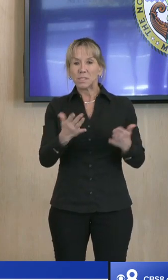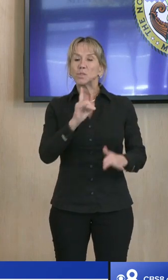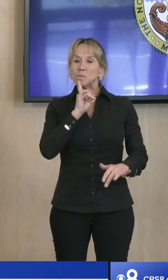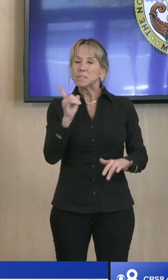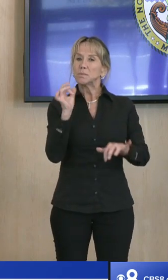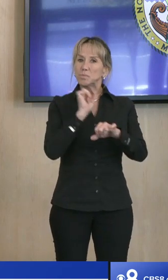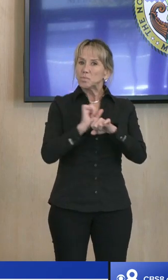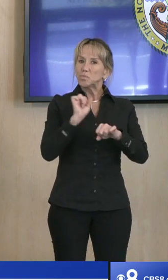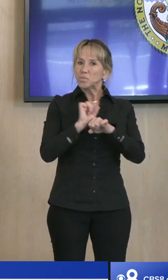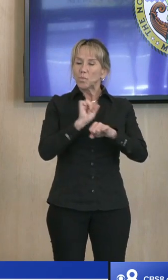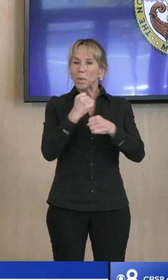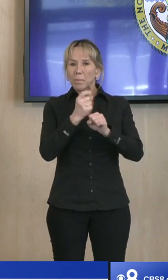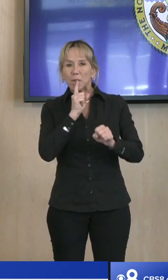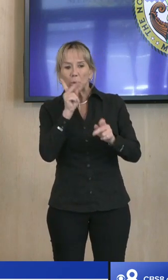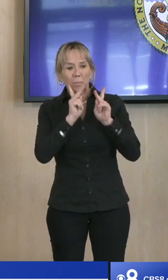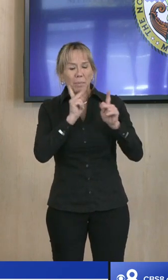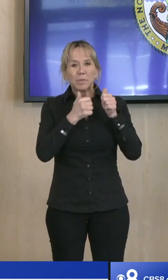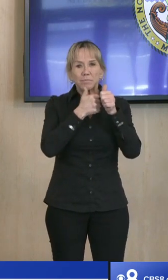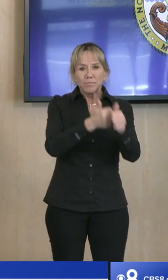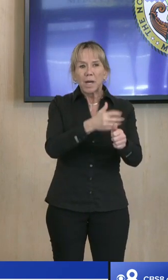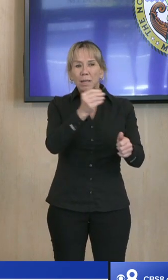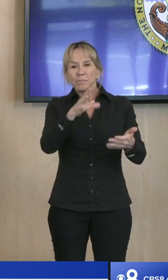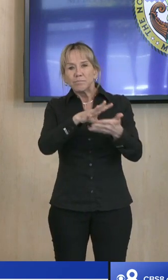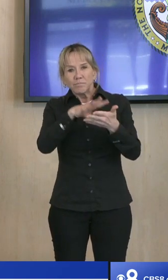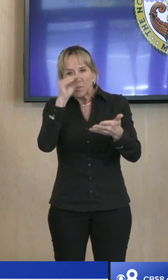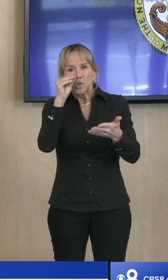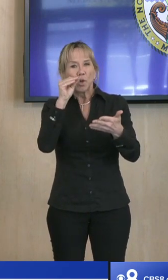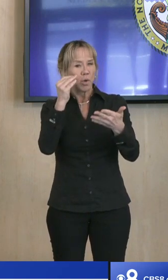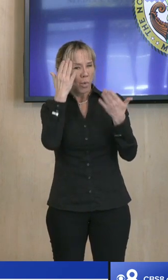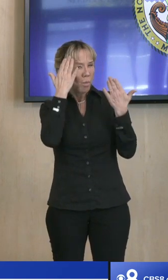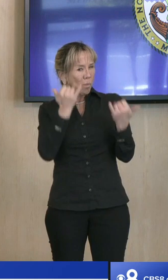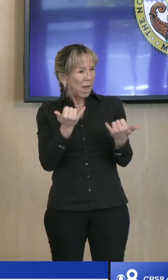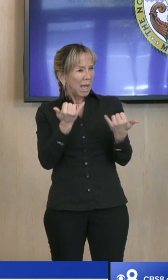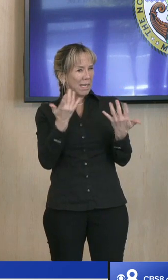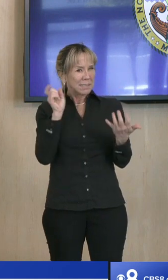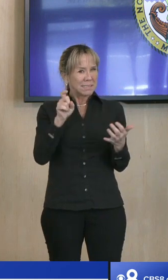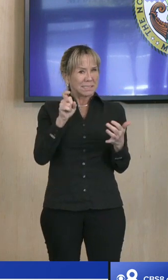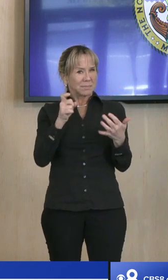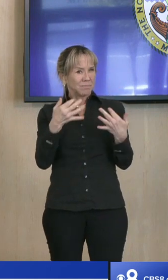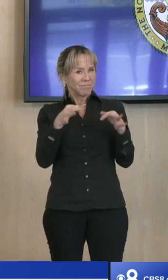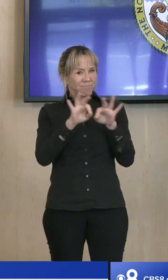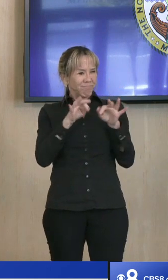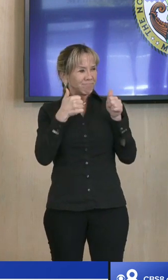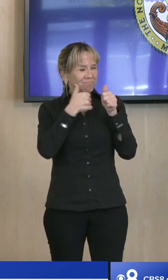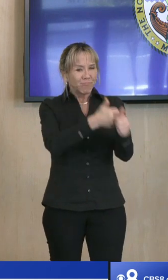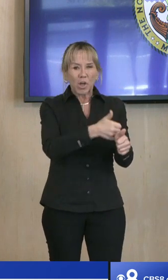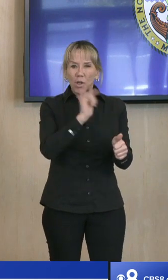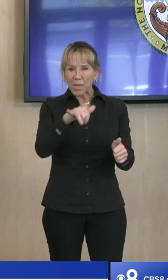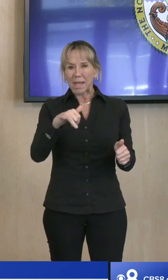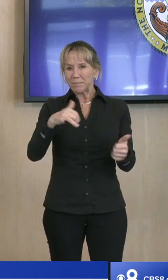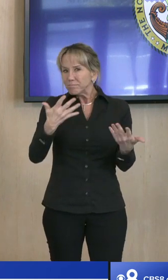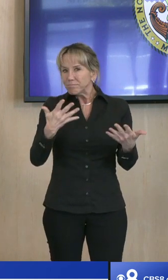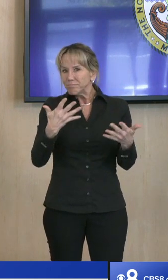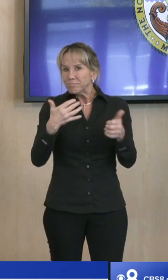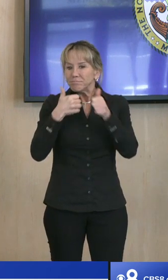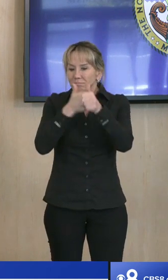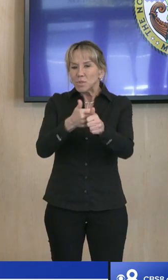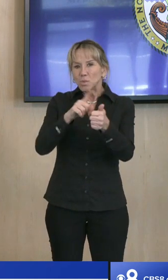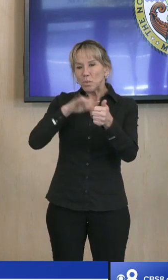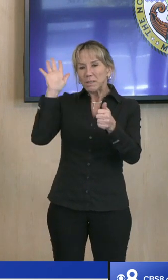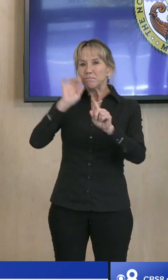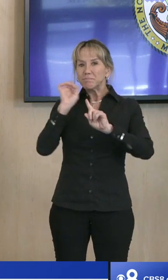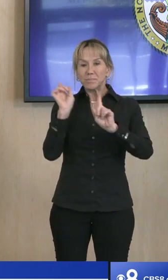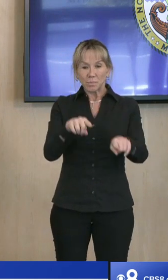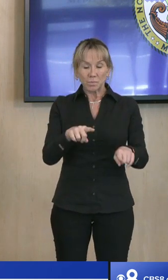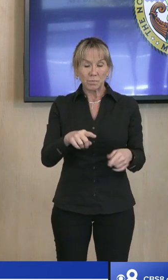order was issued to educate the public and seek voluntary compliance. And as I stand here today, I'm glad to say that